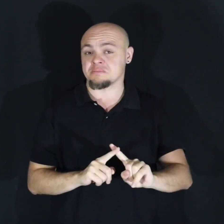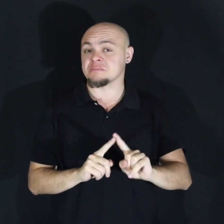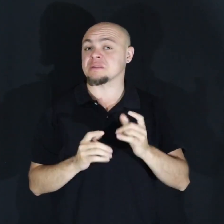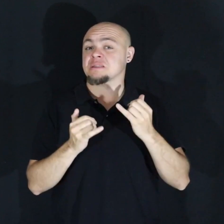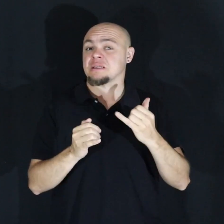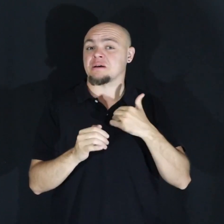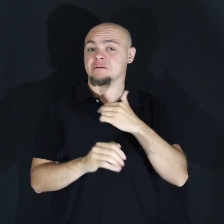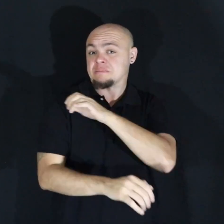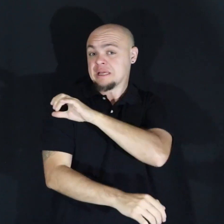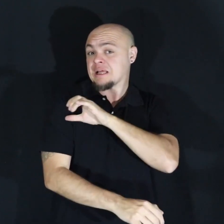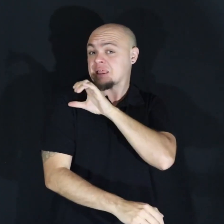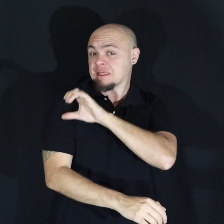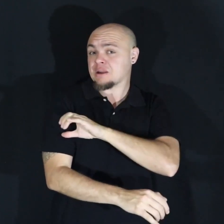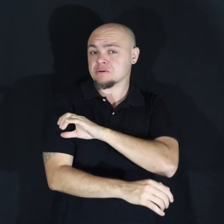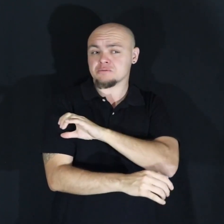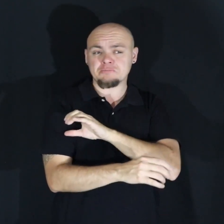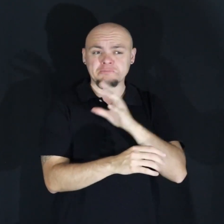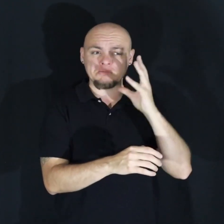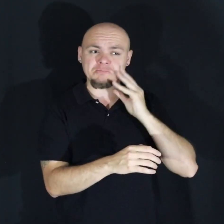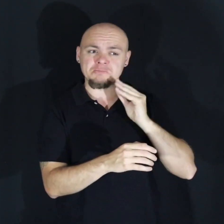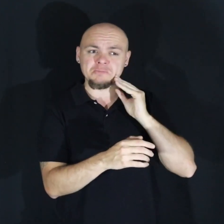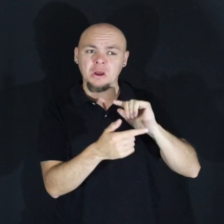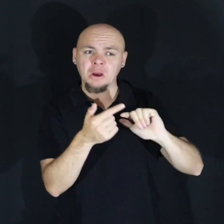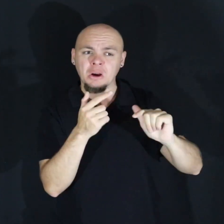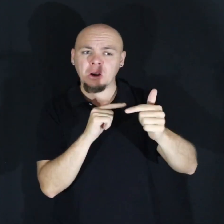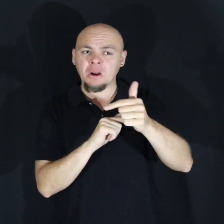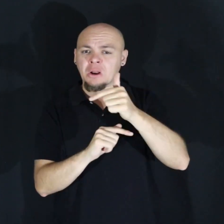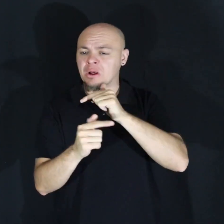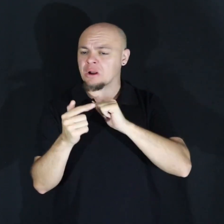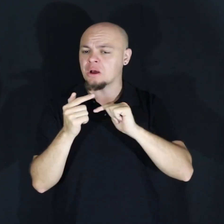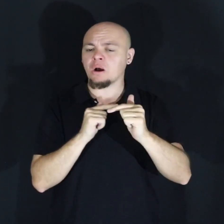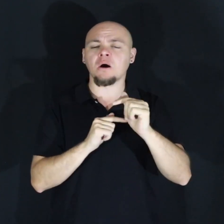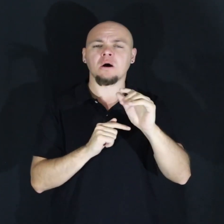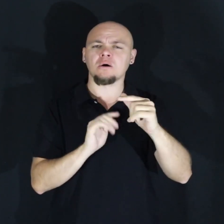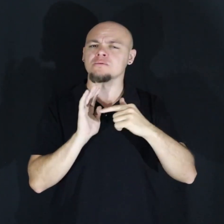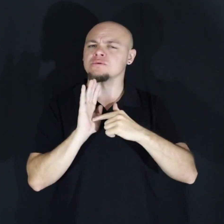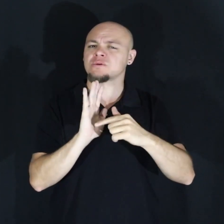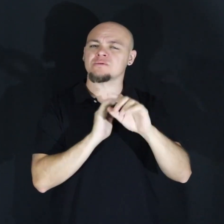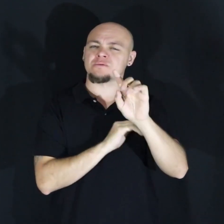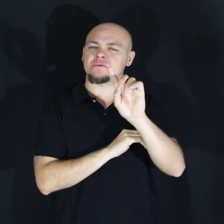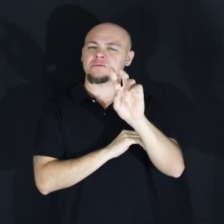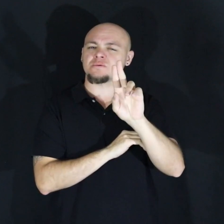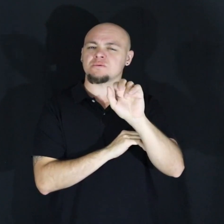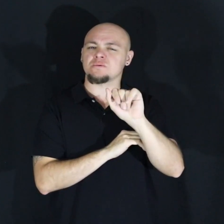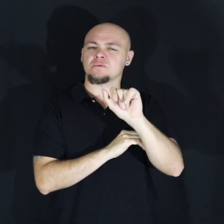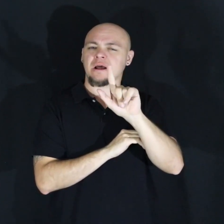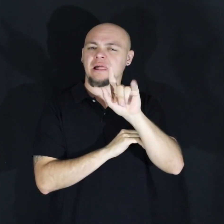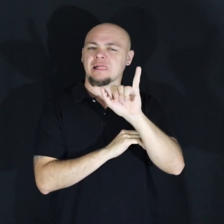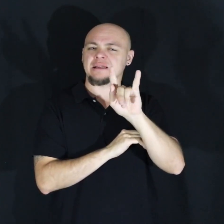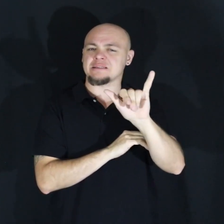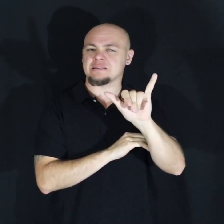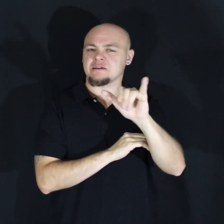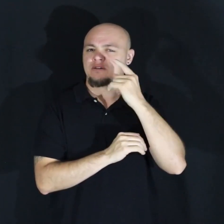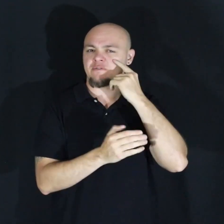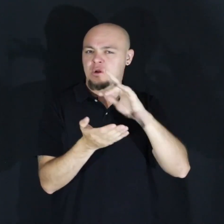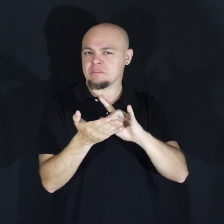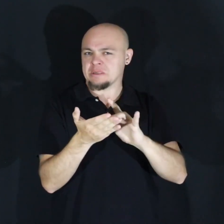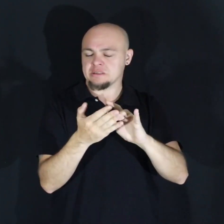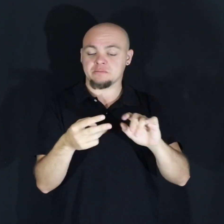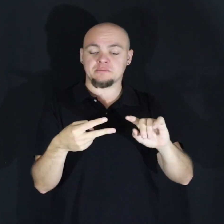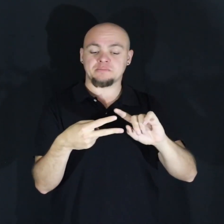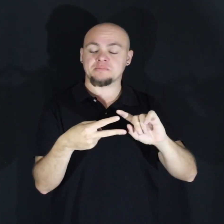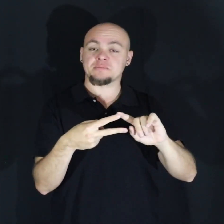on clinical rotations, that underlies a fundamental duality that exists in medicine. That is the duality